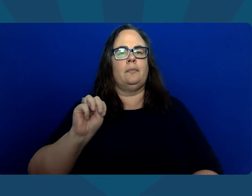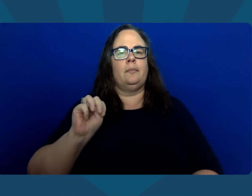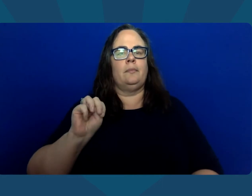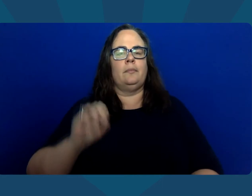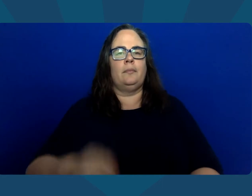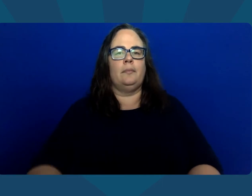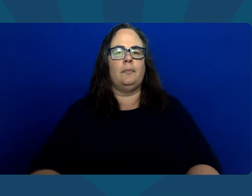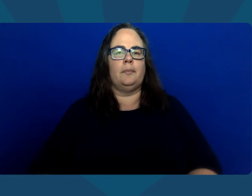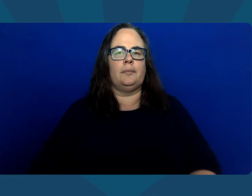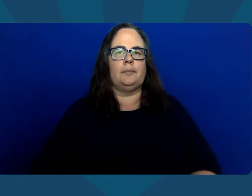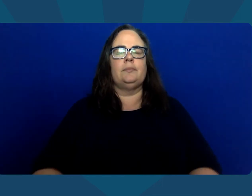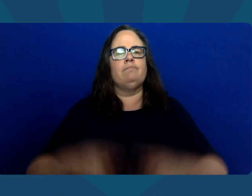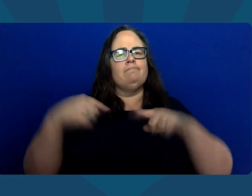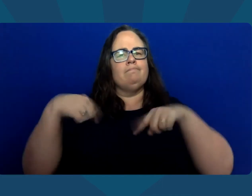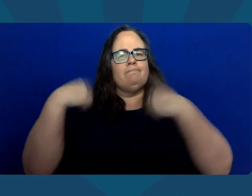LeilaAlstonAZ.com.